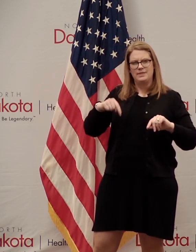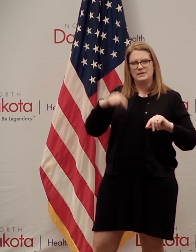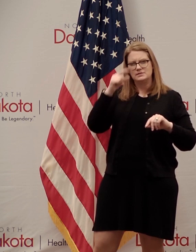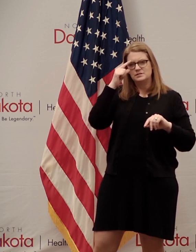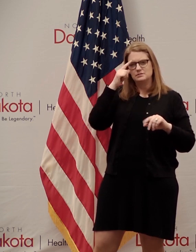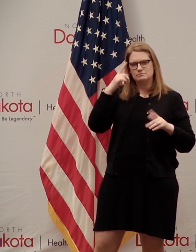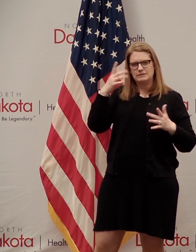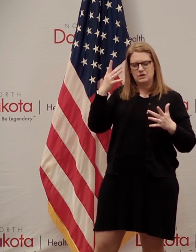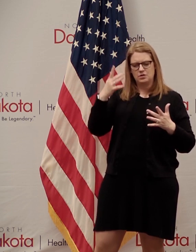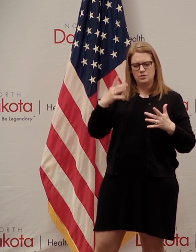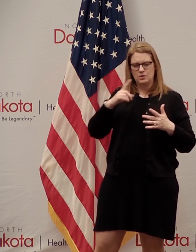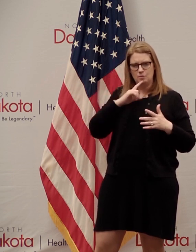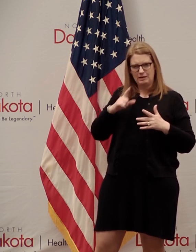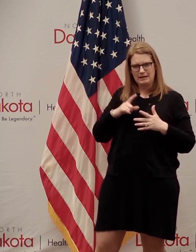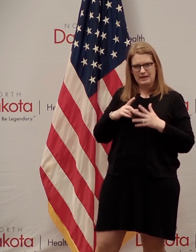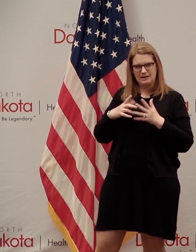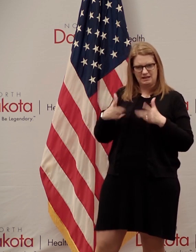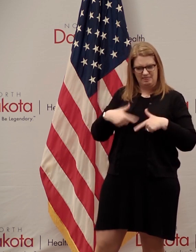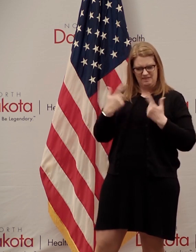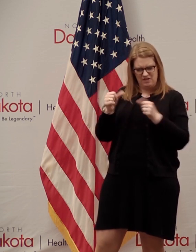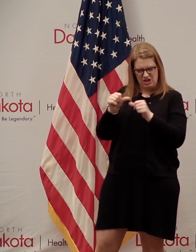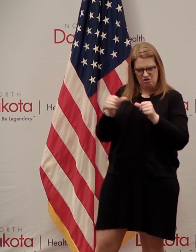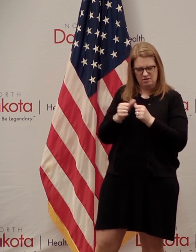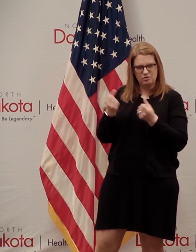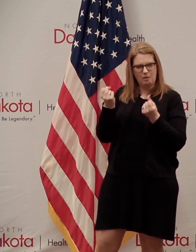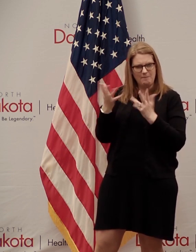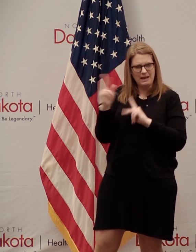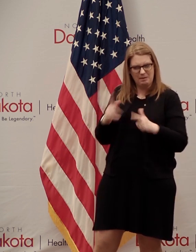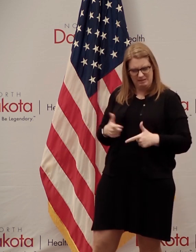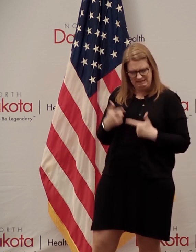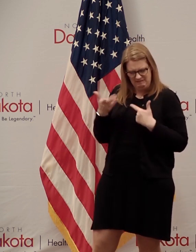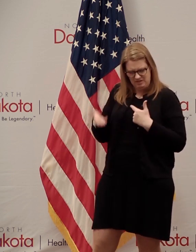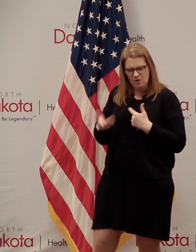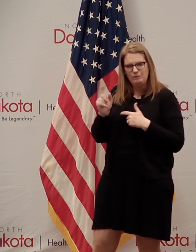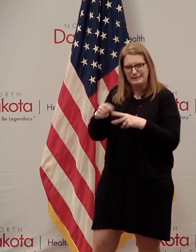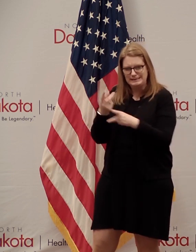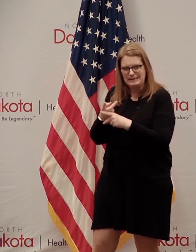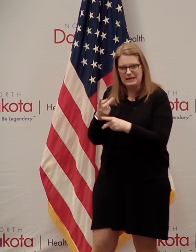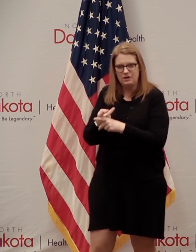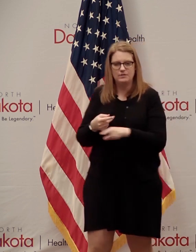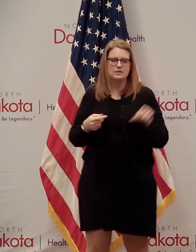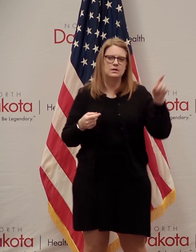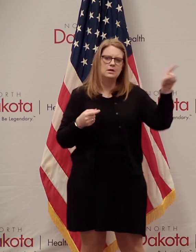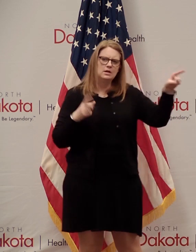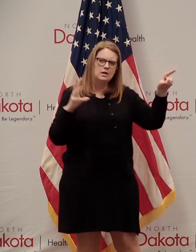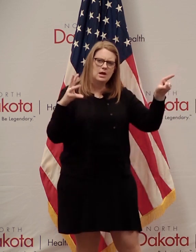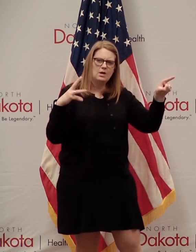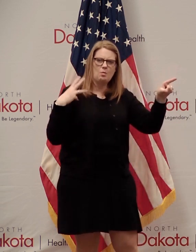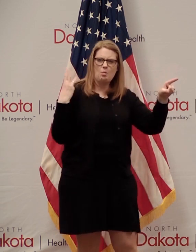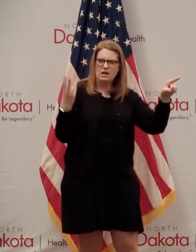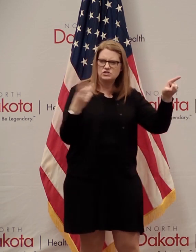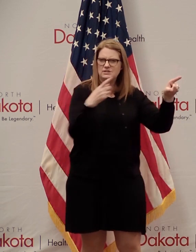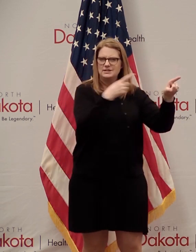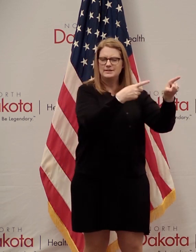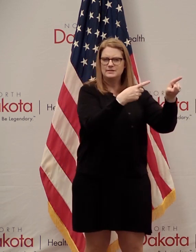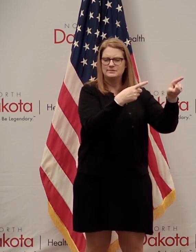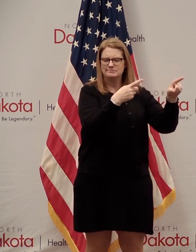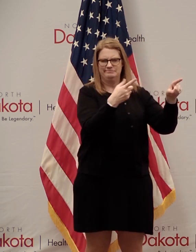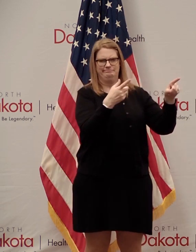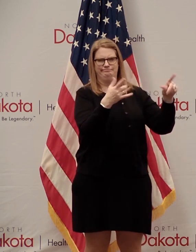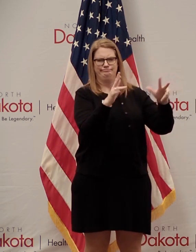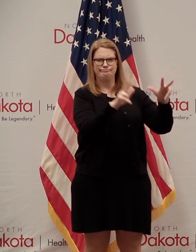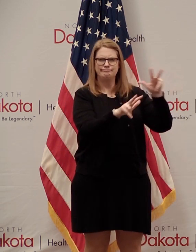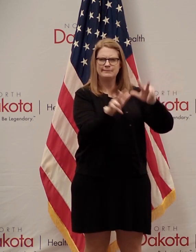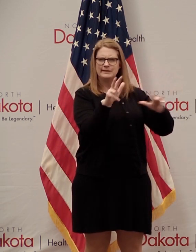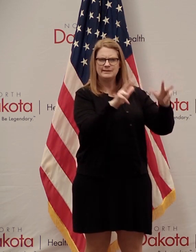this disease in a congregate living situation. In Washington, there was still little known about coronavirus,